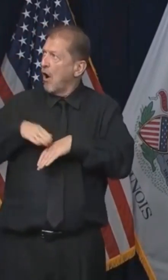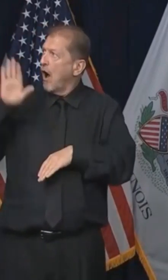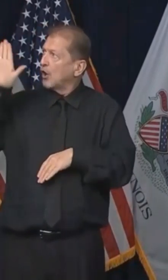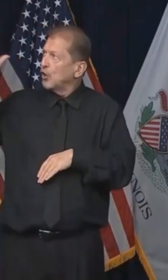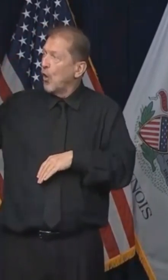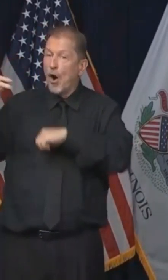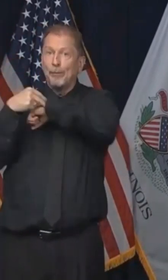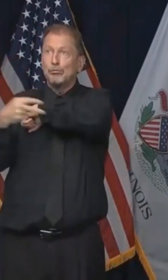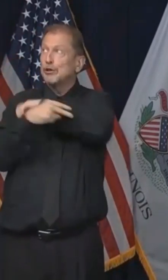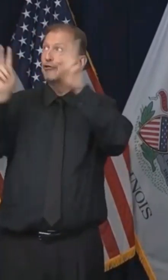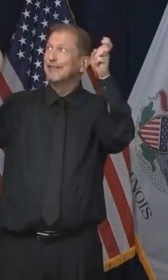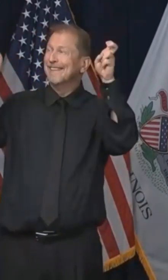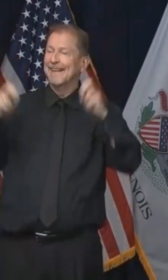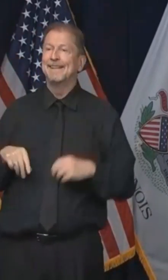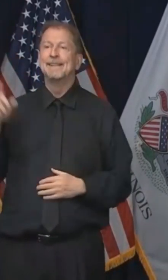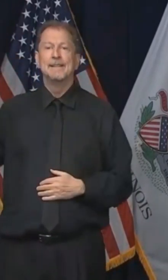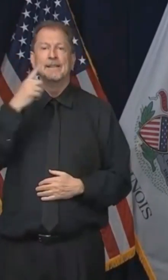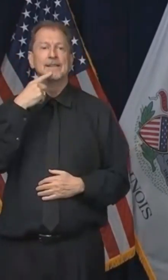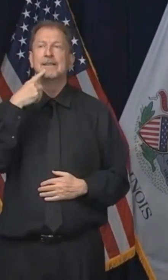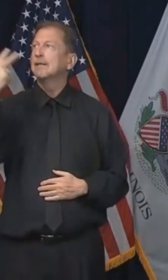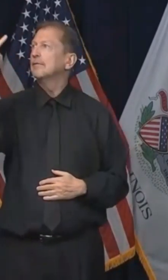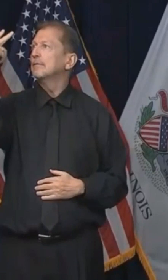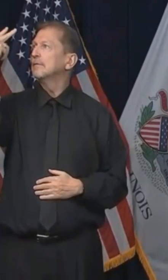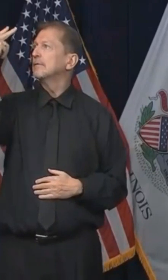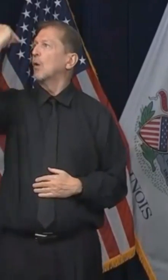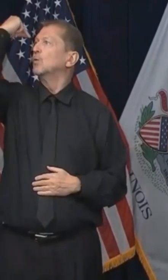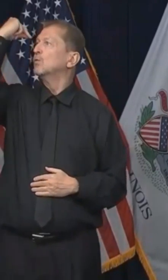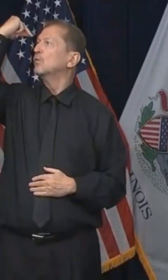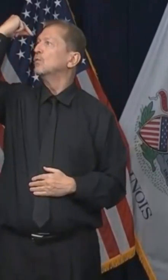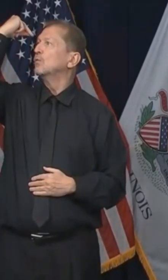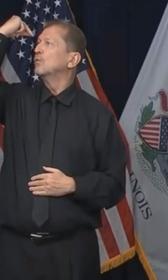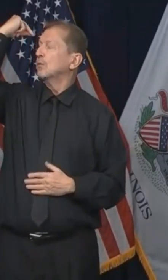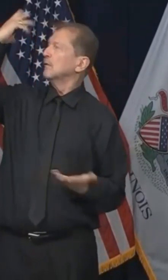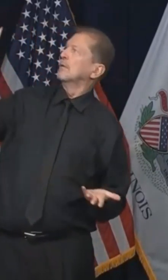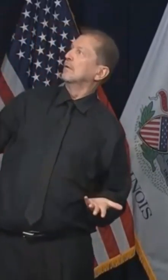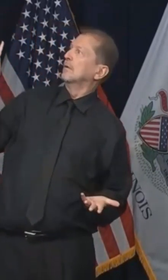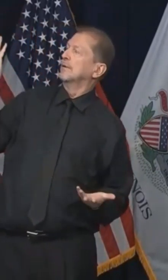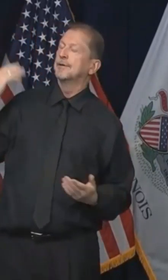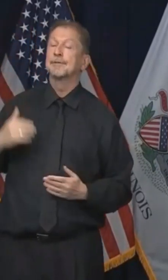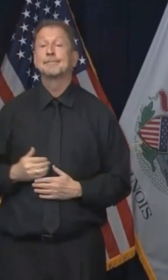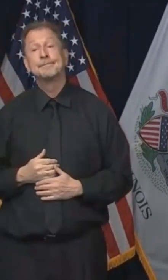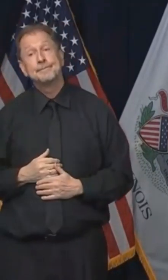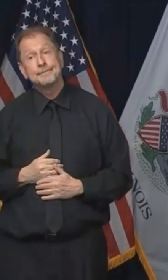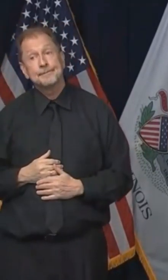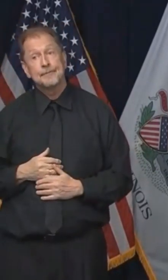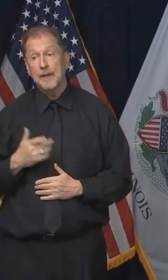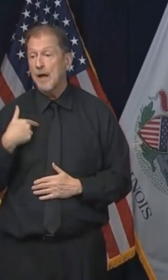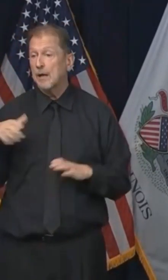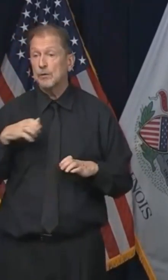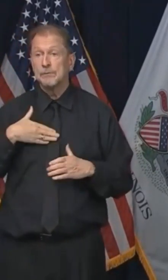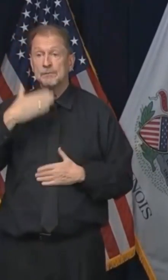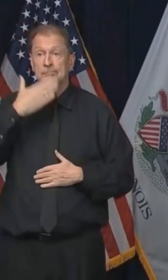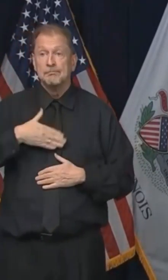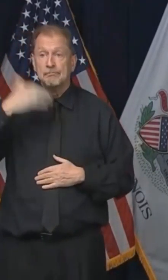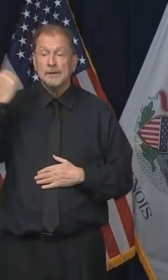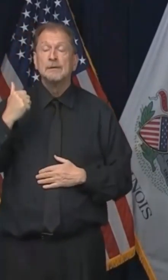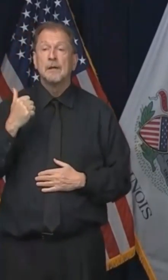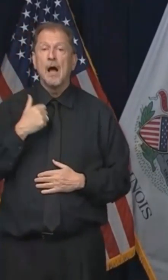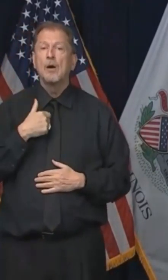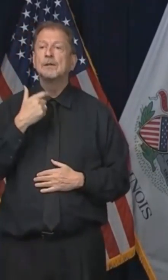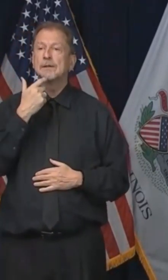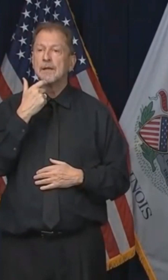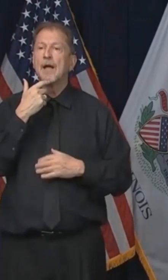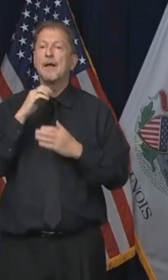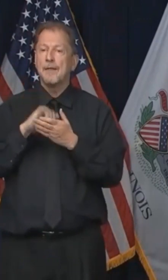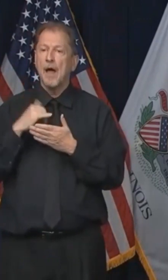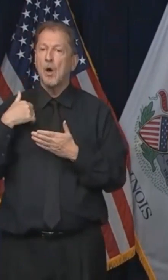bridge? And essentially the answer has been no. And so I'm doing everything I can. And I will say that we've had a